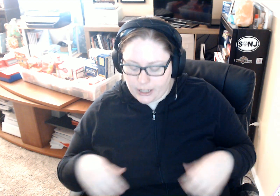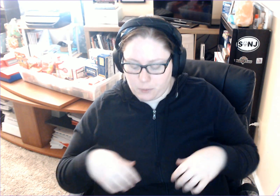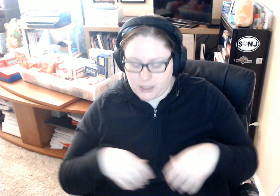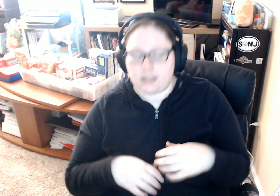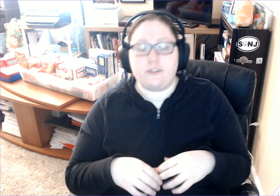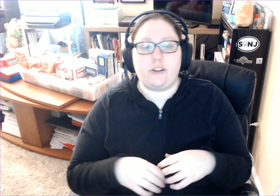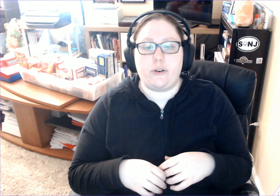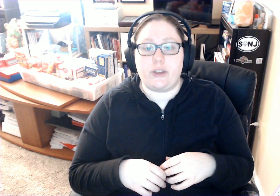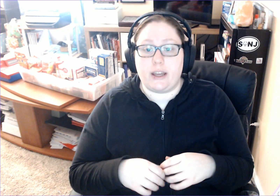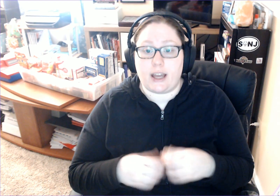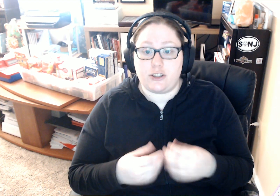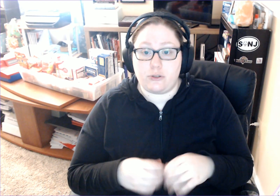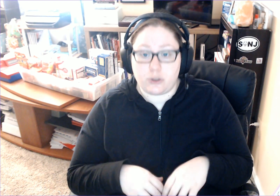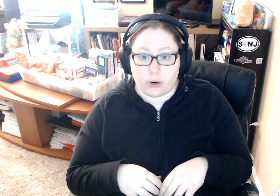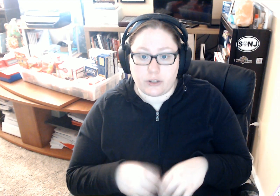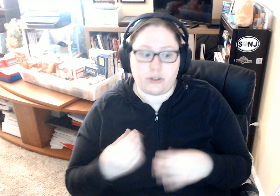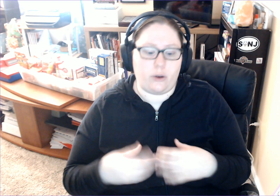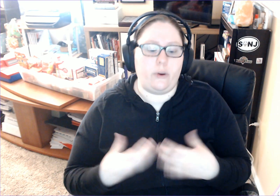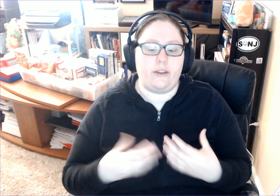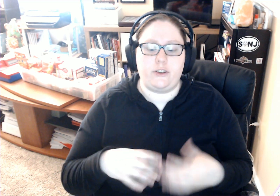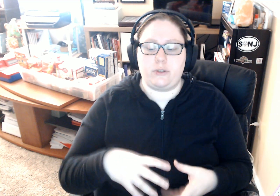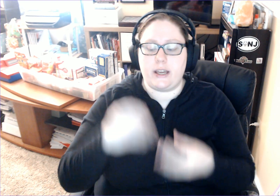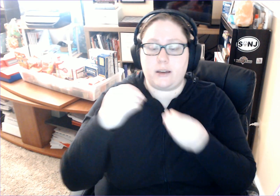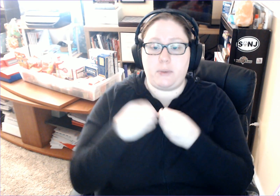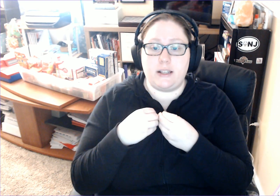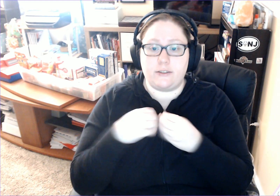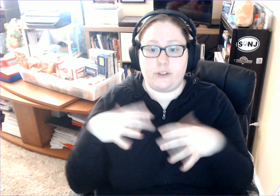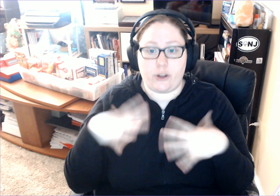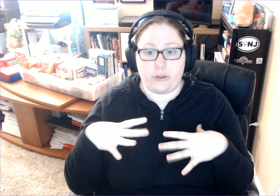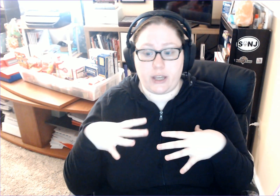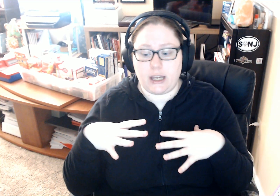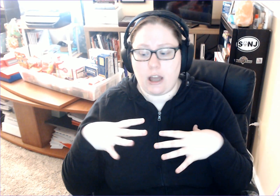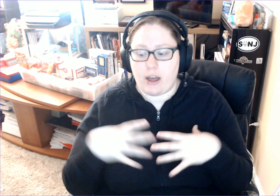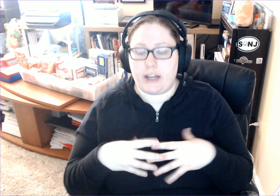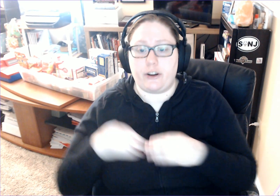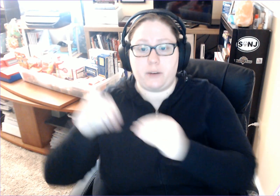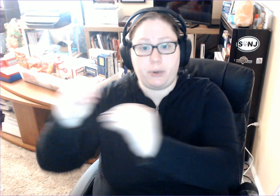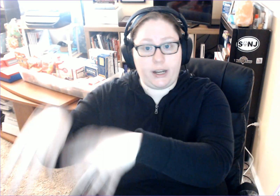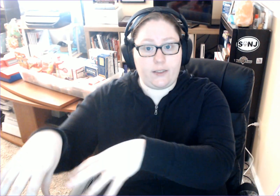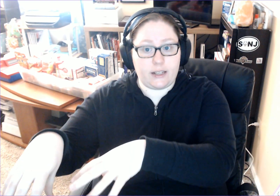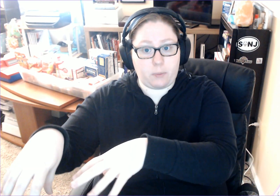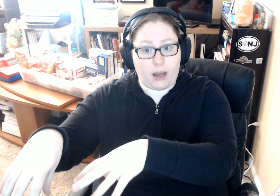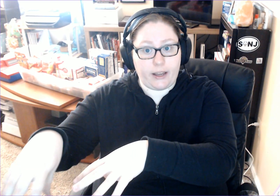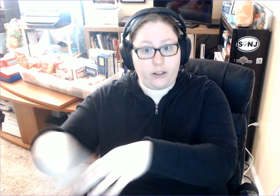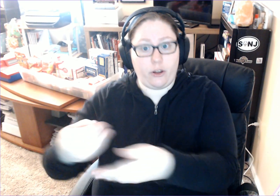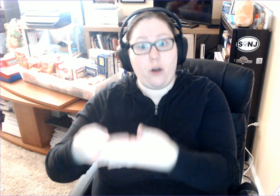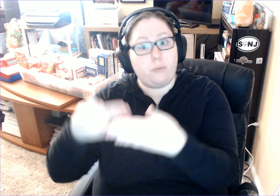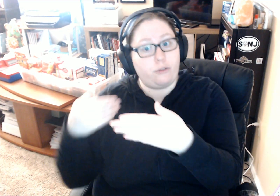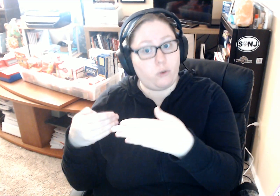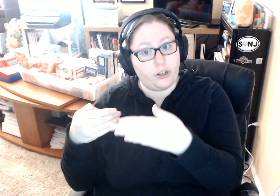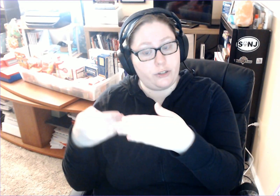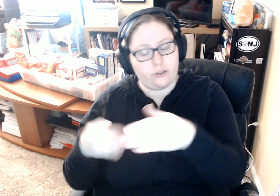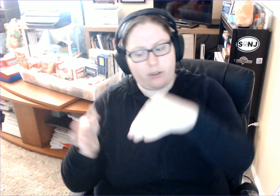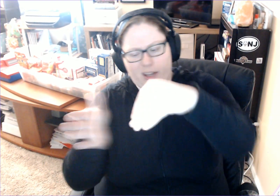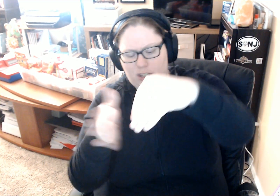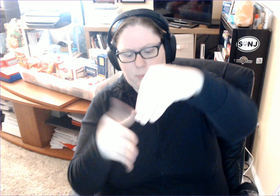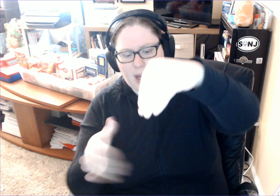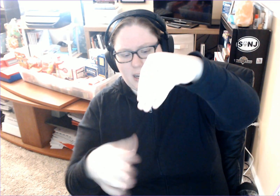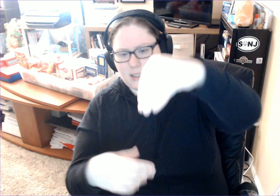of clothing as you sort. So if you take a piece of clothing and you're going to put it in this pile, before you do that, just pat it down or